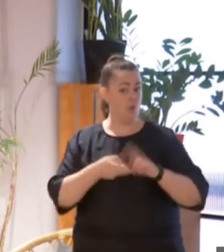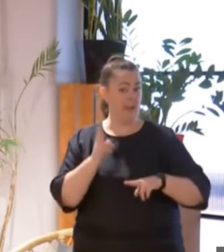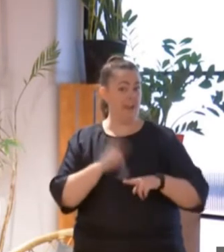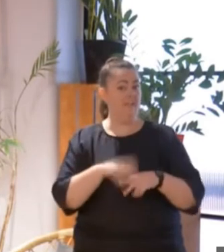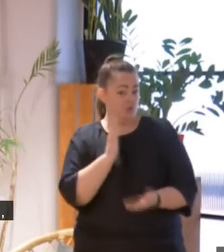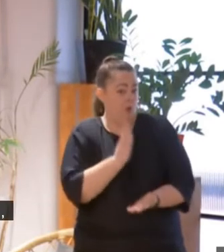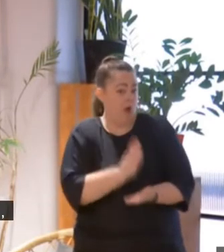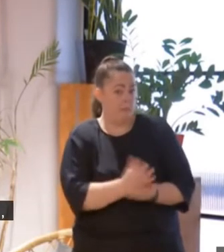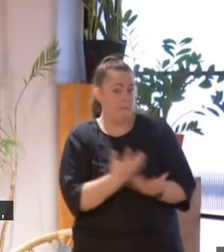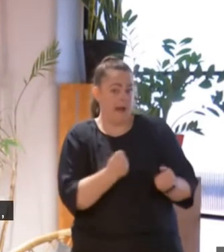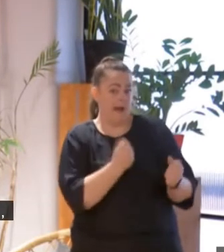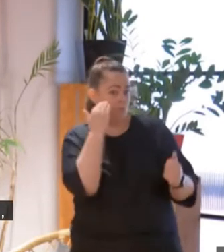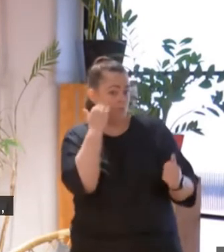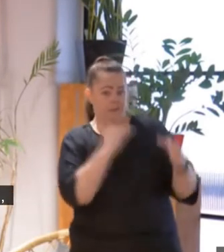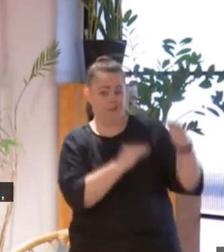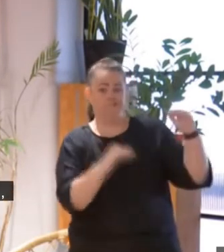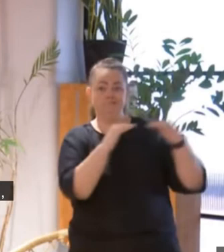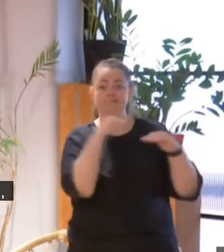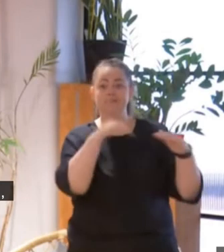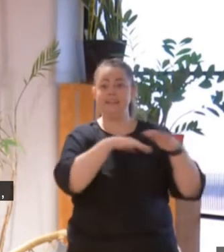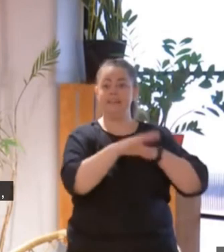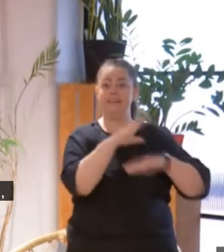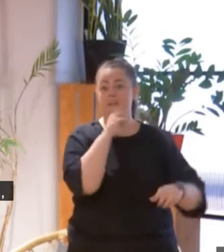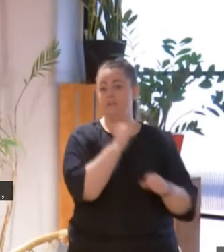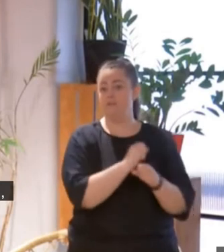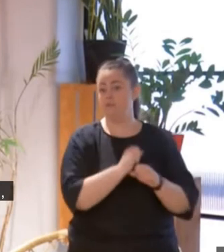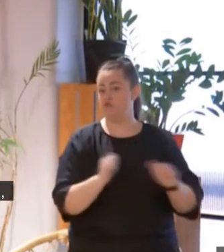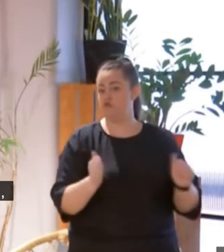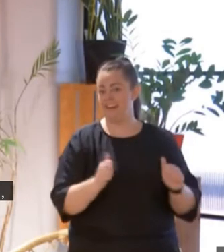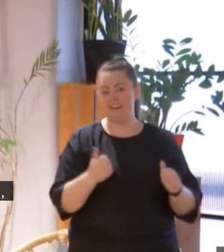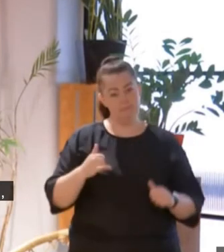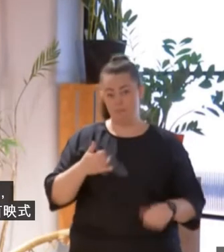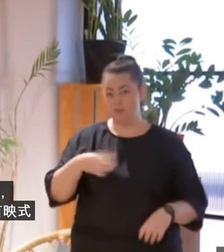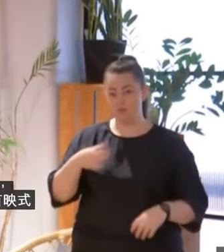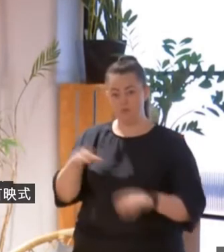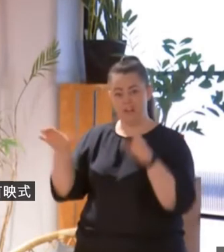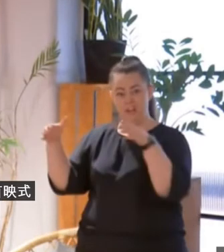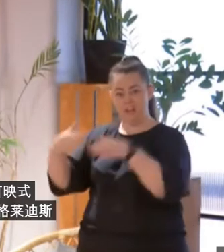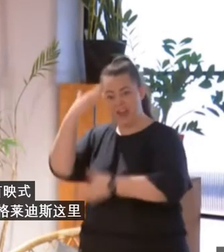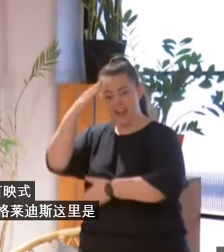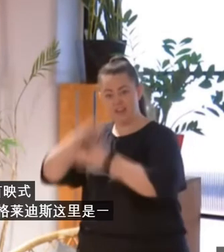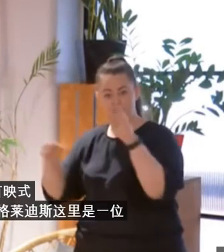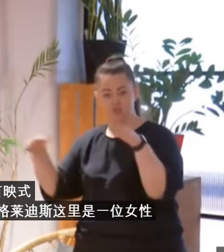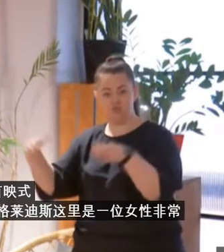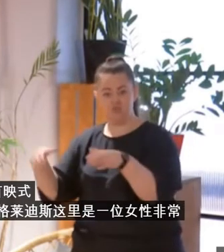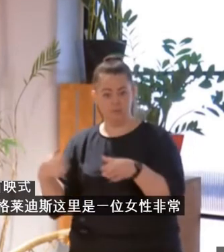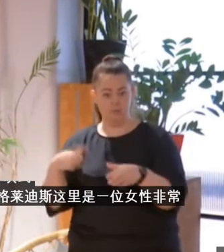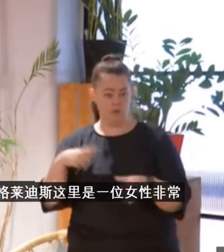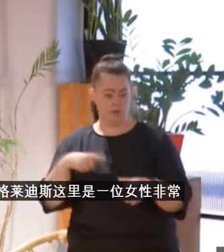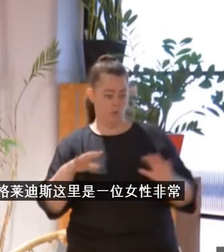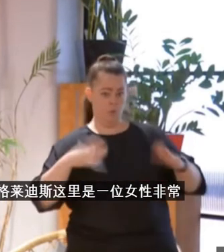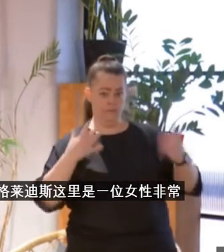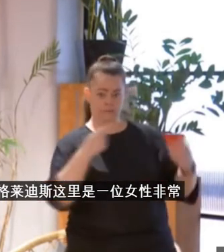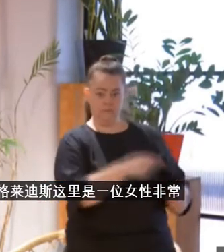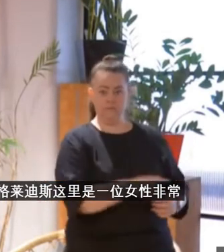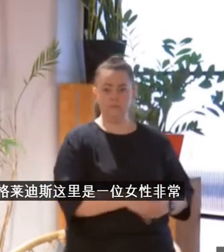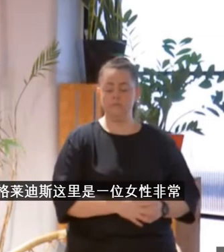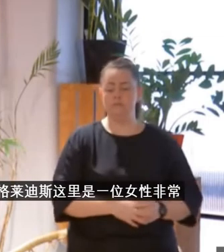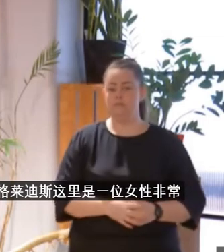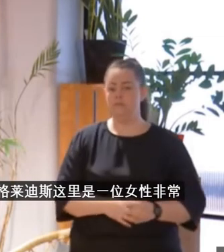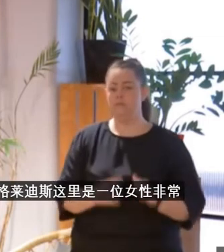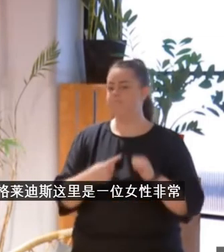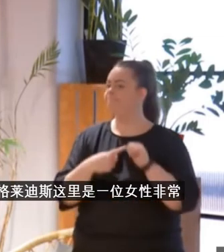We've had for 5 years a great Premier who was a woman here in New South Wales, and Gladys